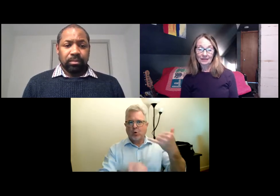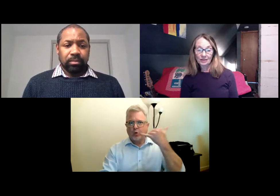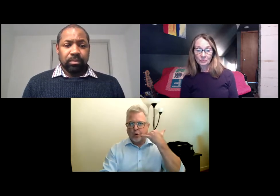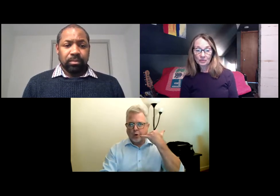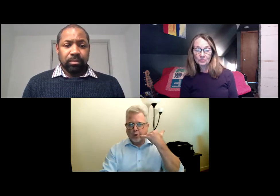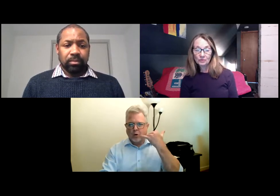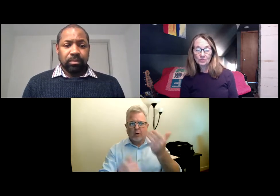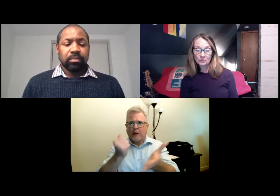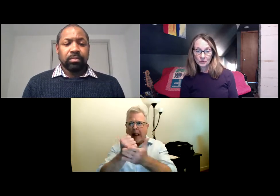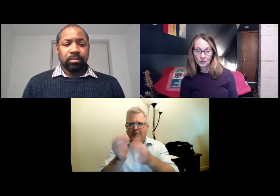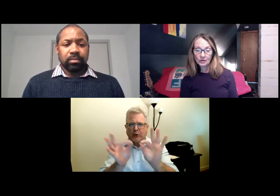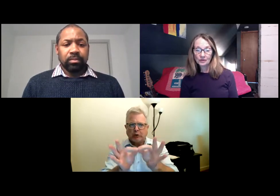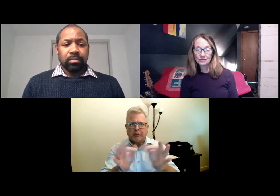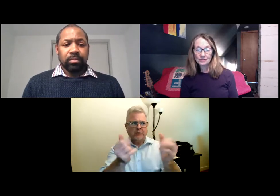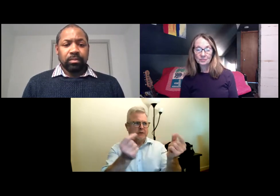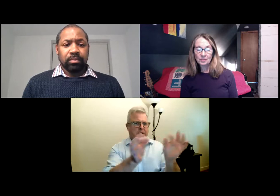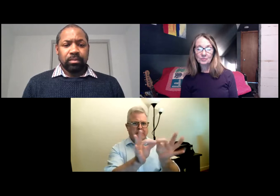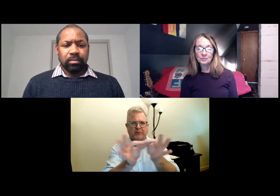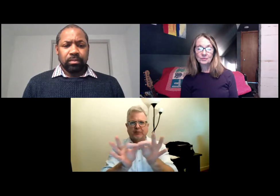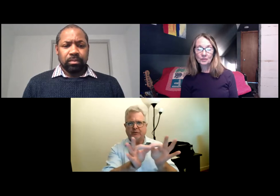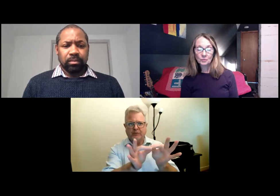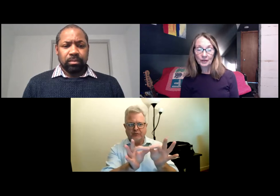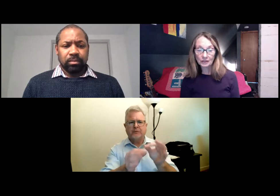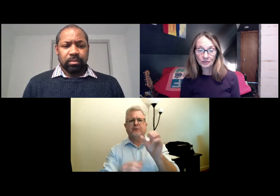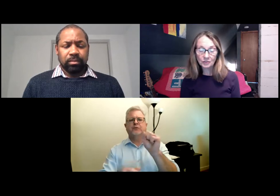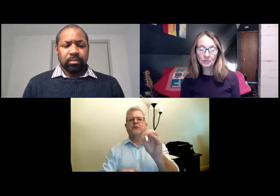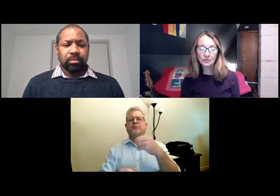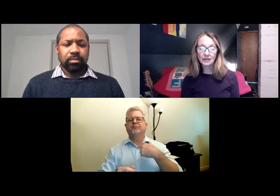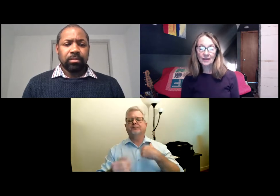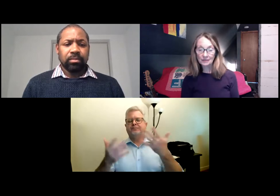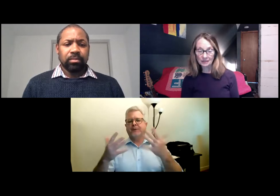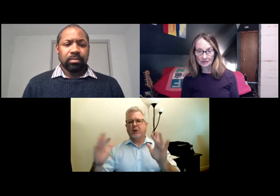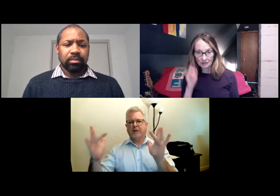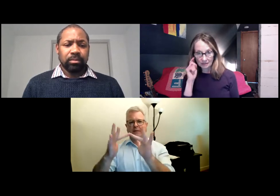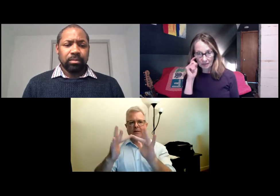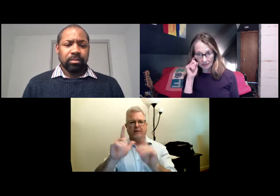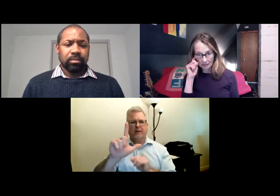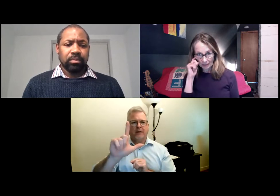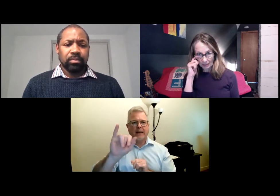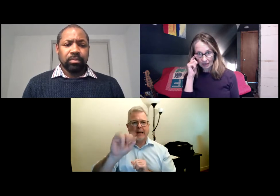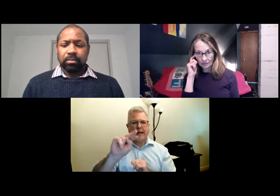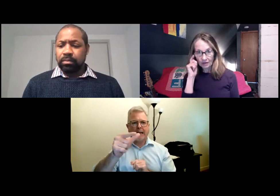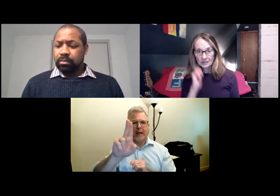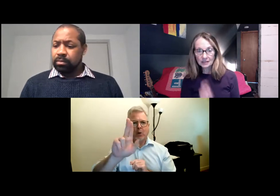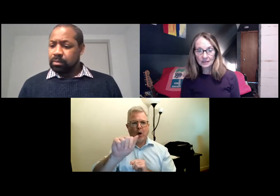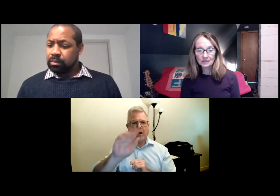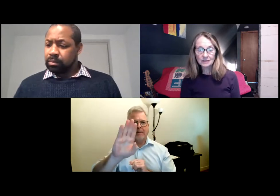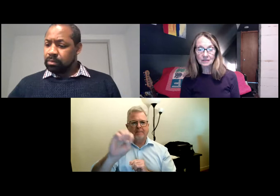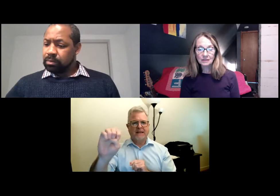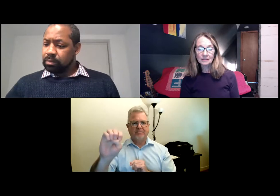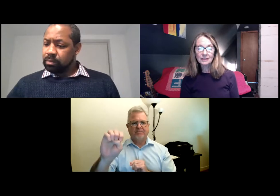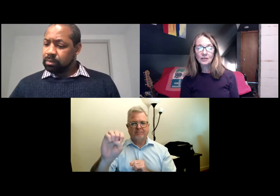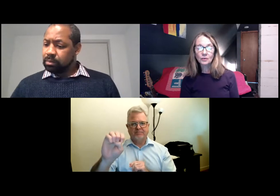I got 3 or 4 more phone calls of people who want an interpreter at the testing site. I've